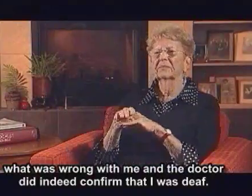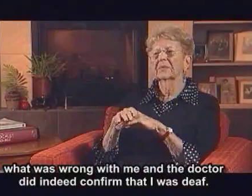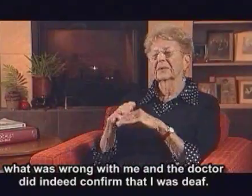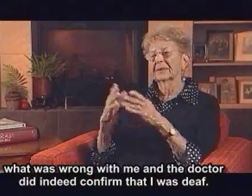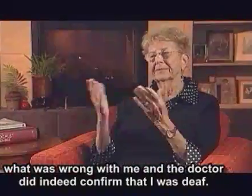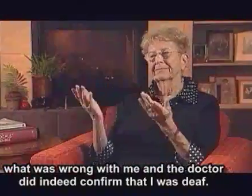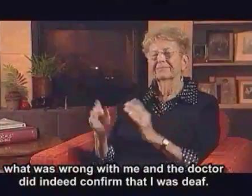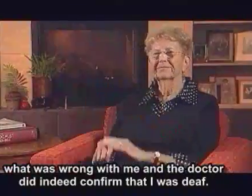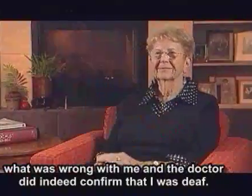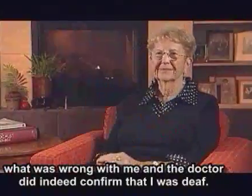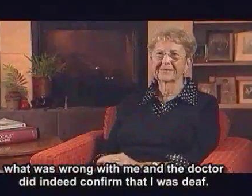deaf.